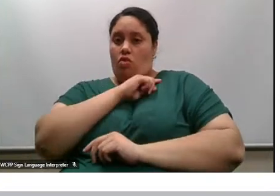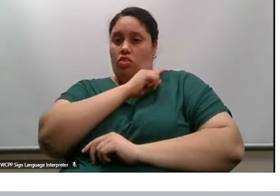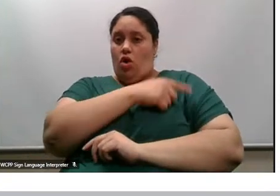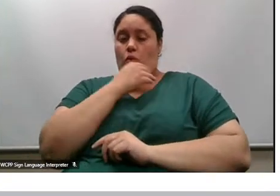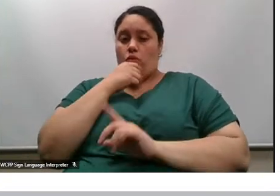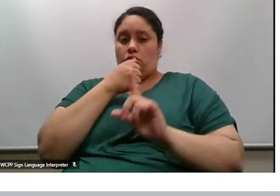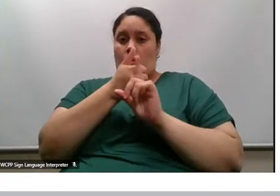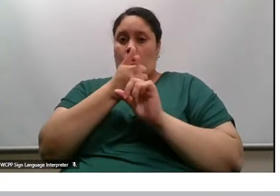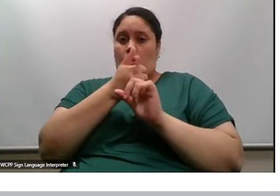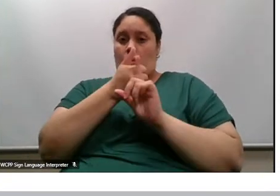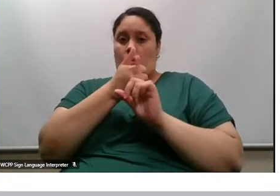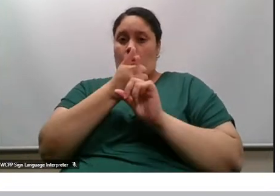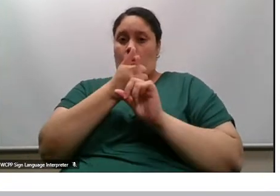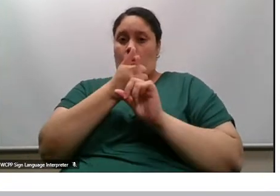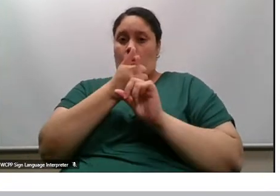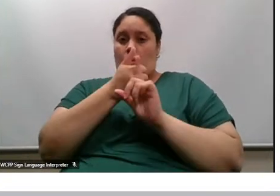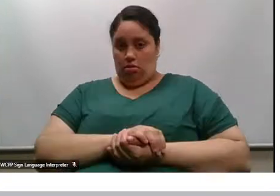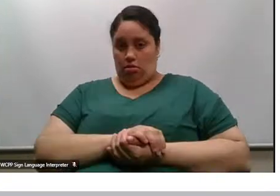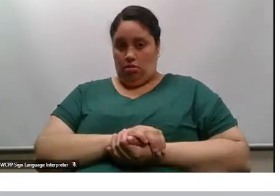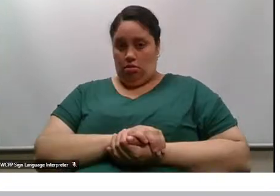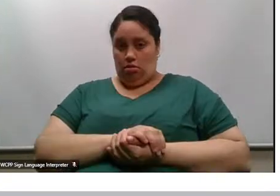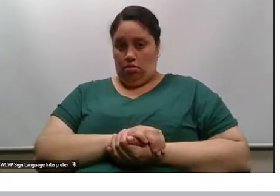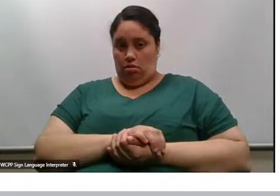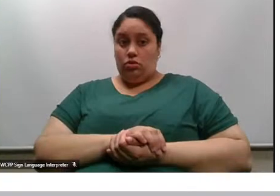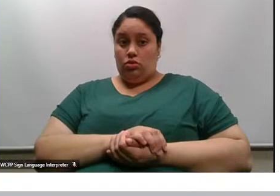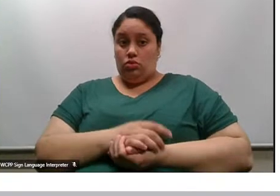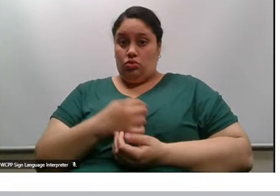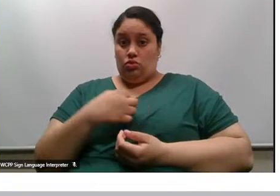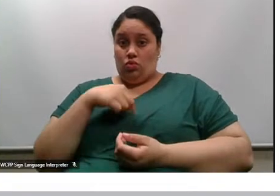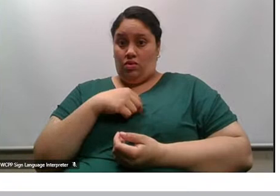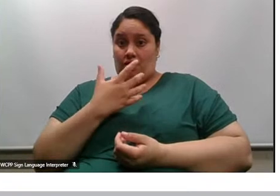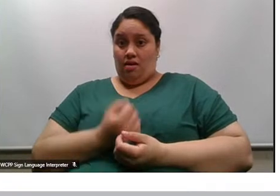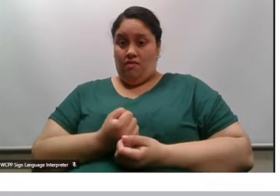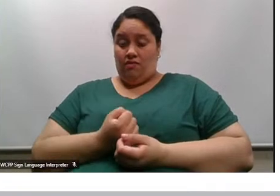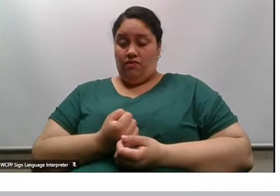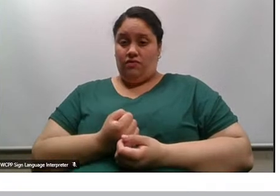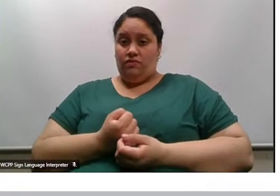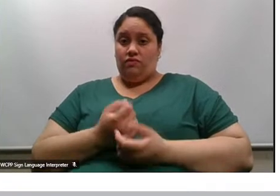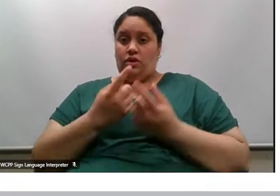own council. So do we now have, you